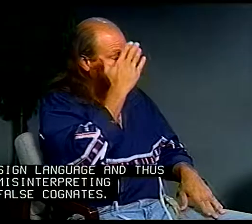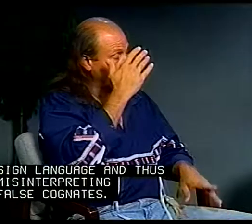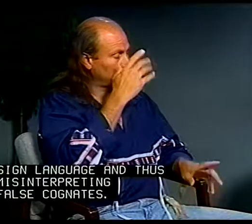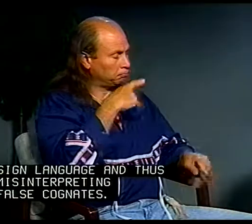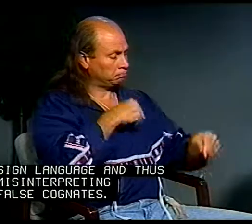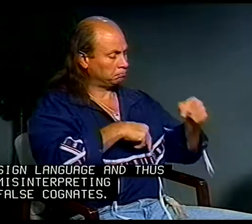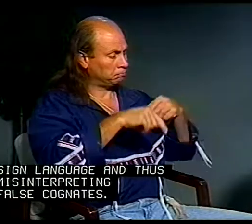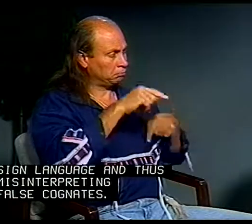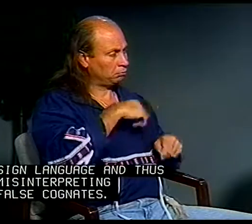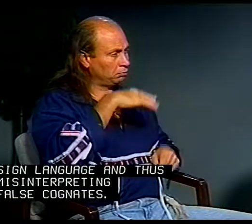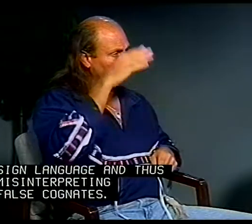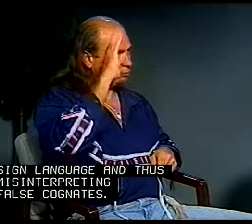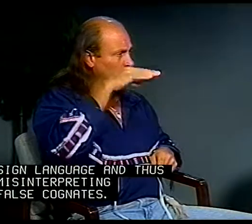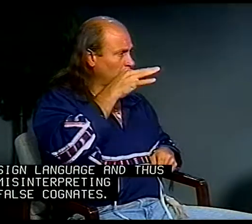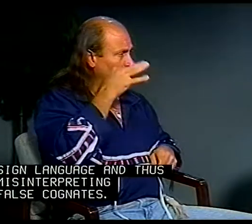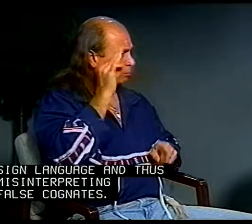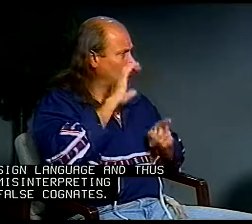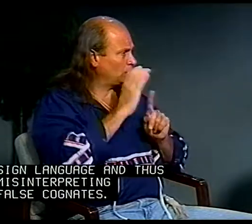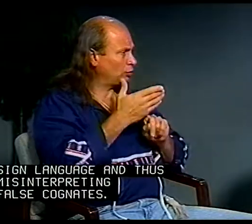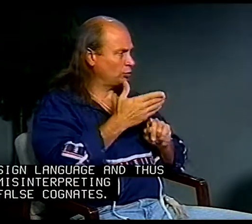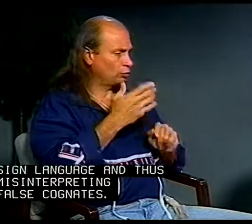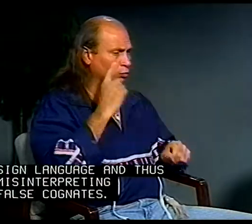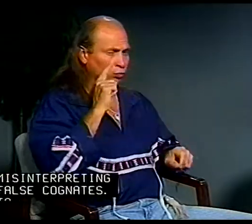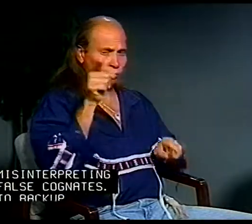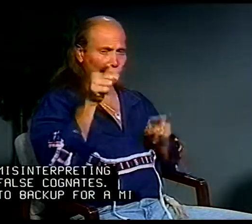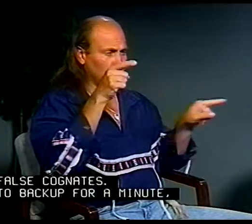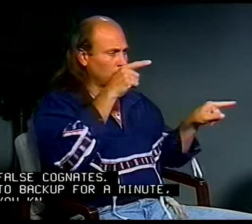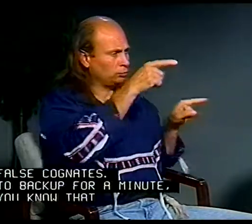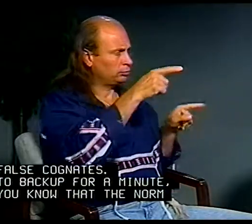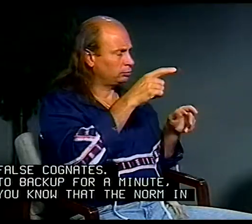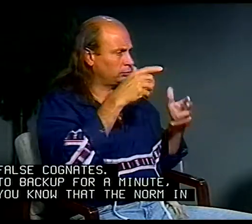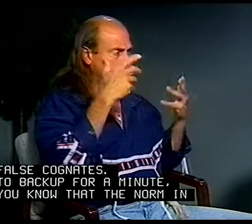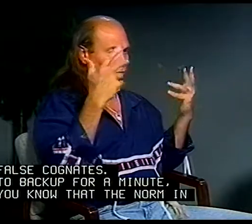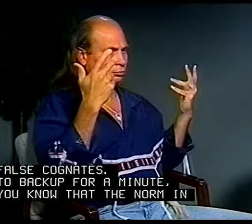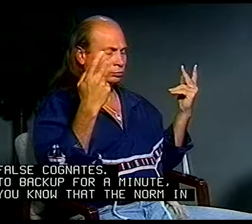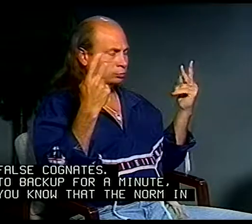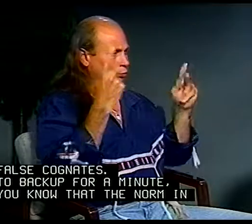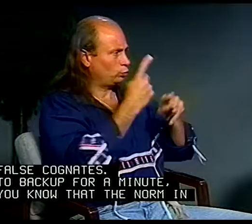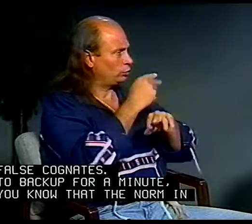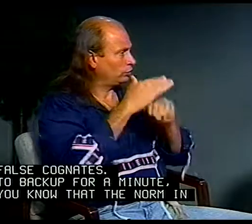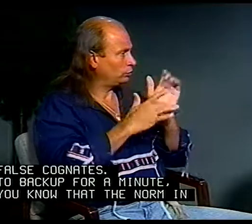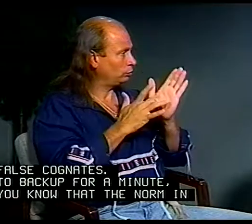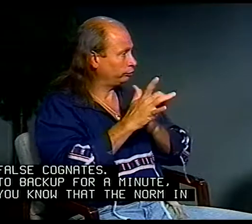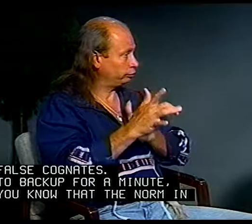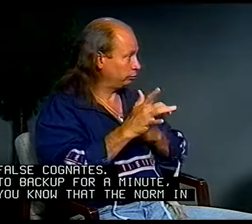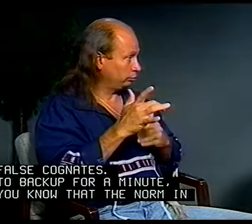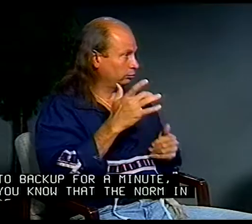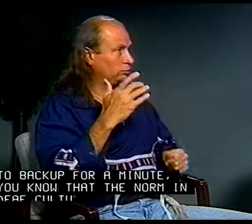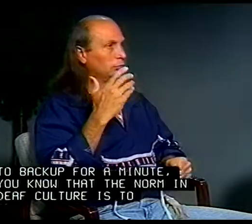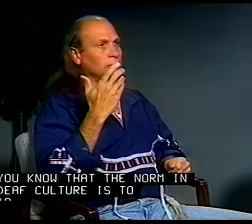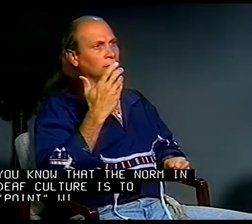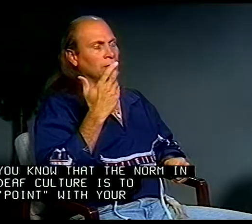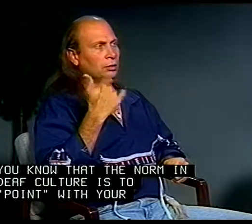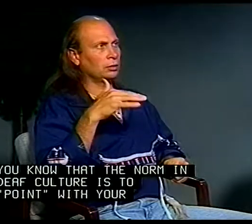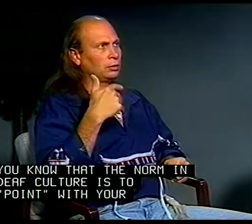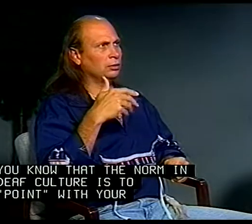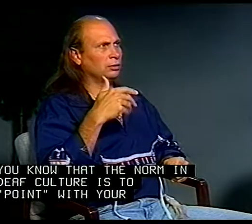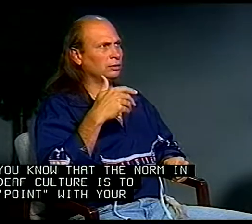Sign Language, and thus misinterpreting false cognates. If I could back up for a minute. You know, the Norman